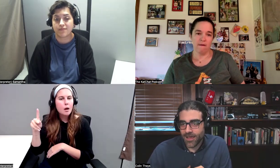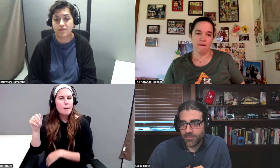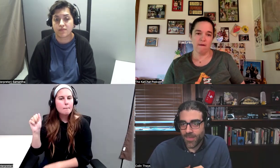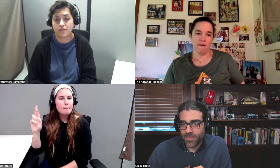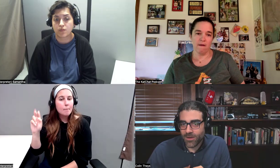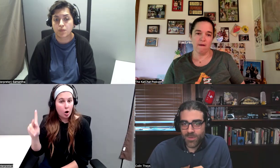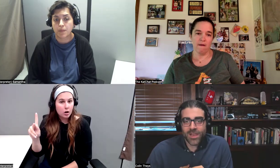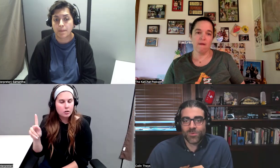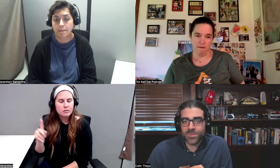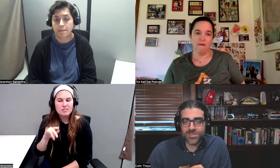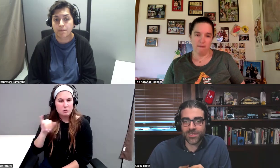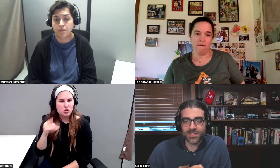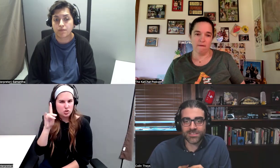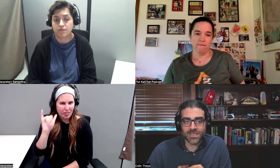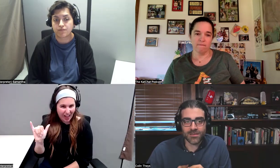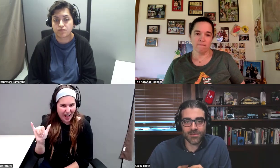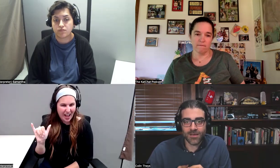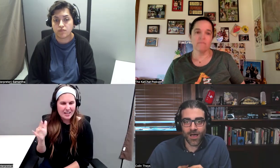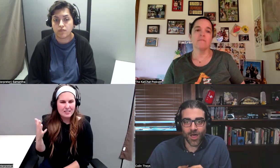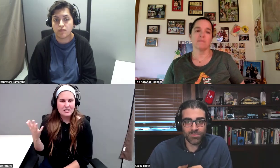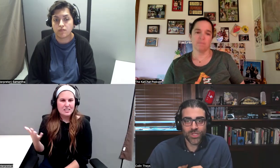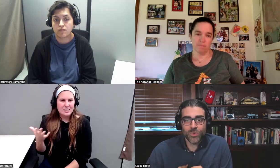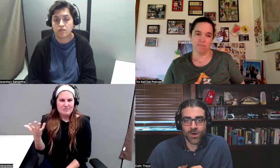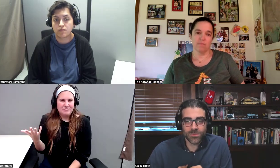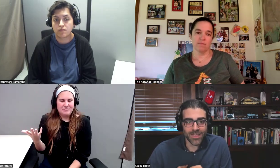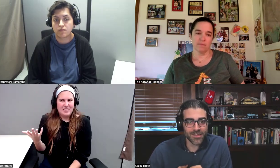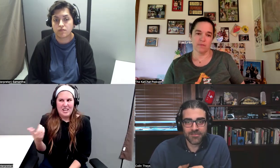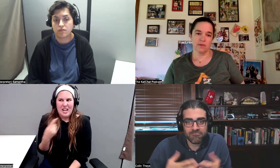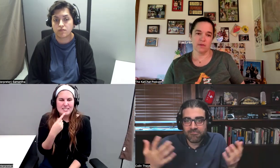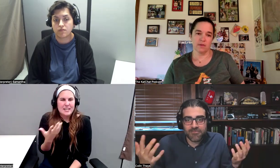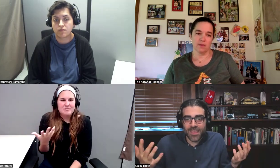And I'm like, we might as well be shooting this scene on Pluto.